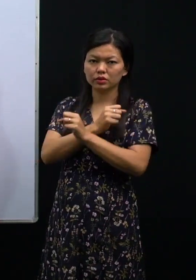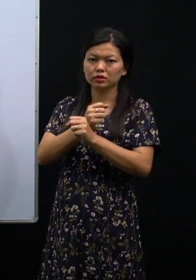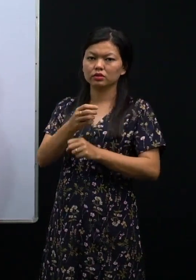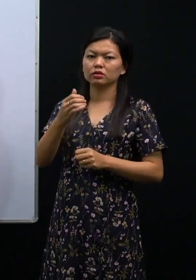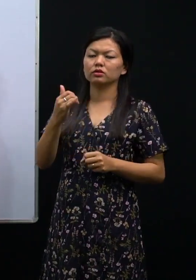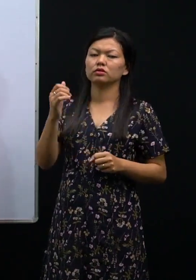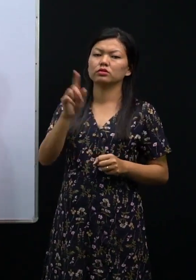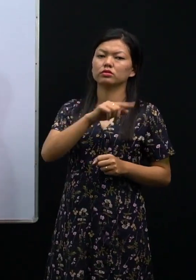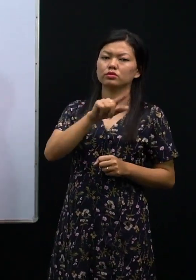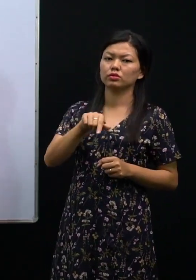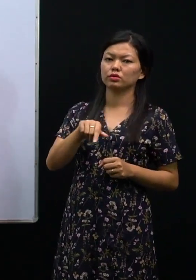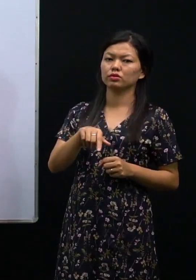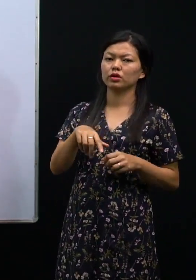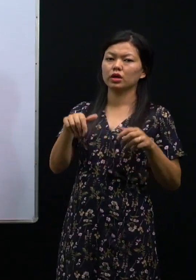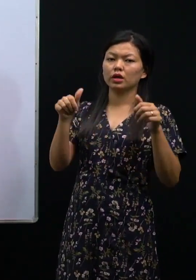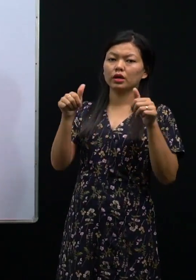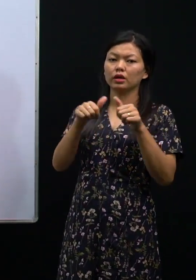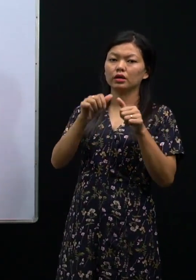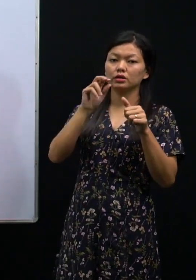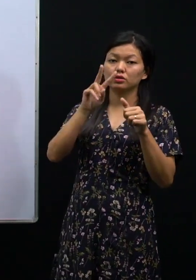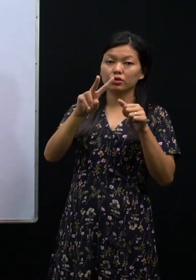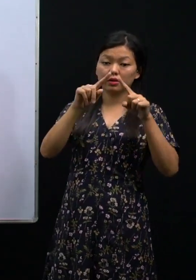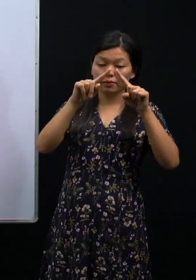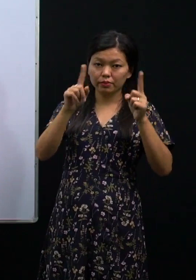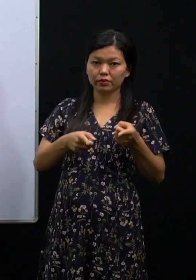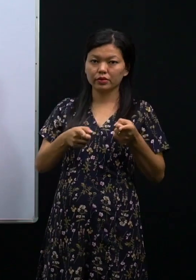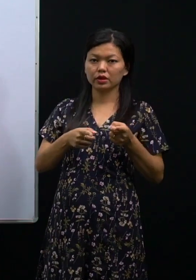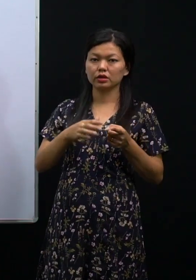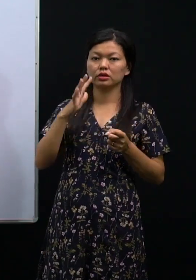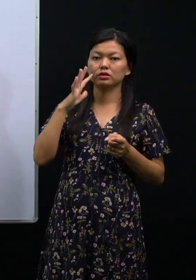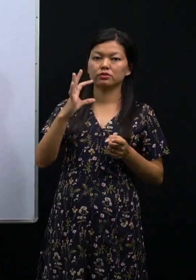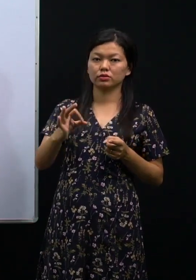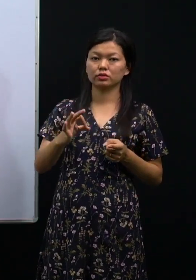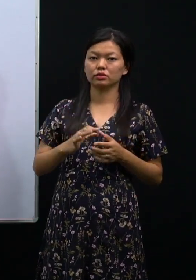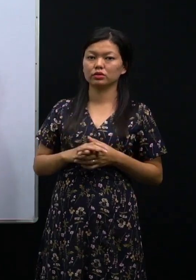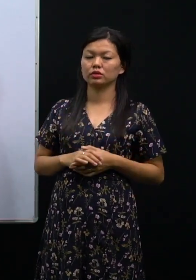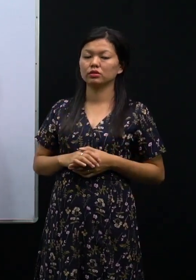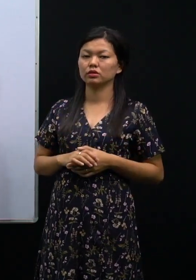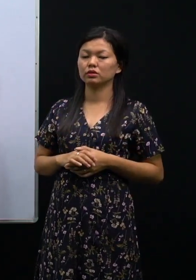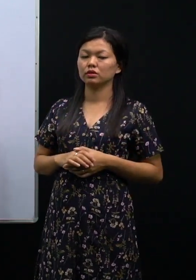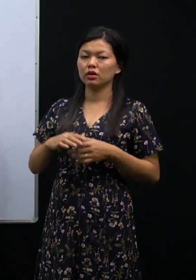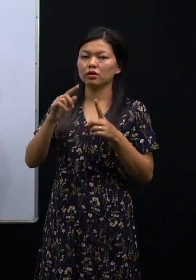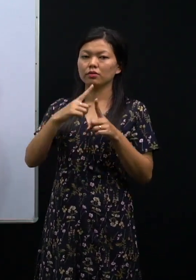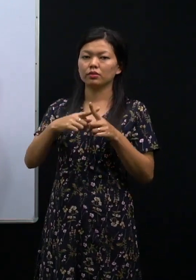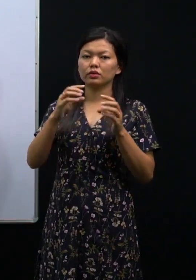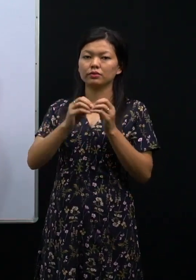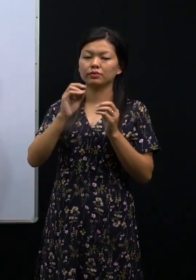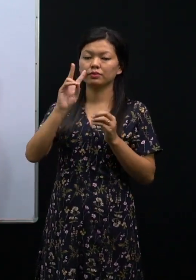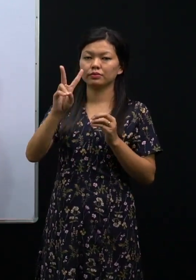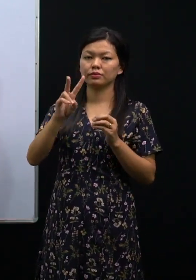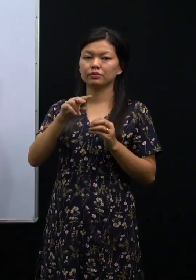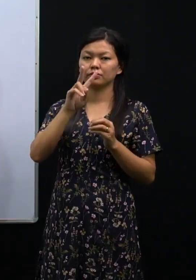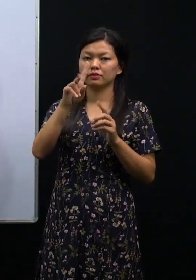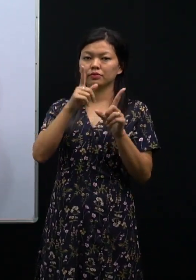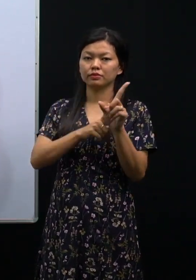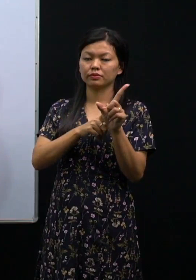that way you have to be careful. A square means everything could be square. Then plus B square.